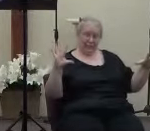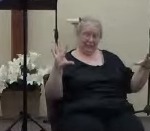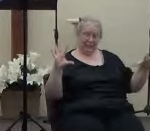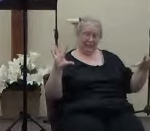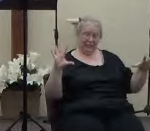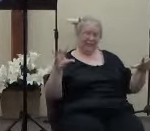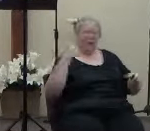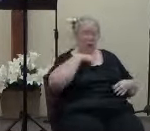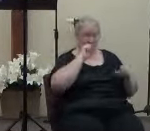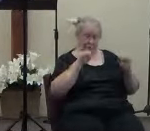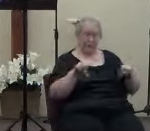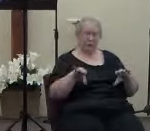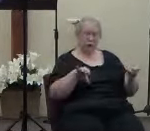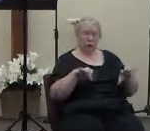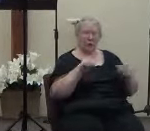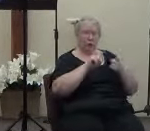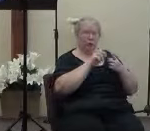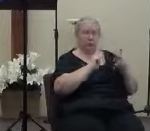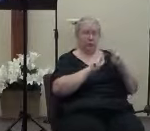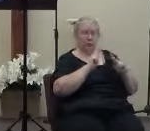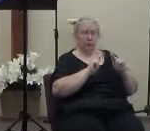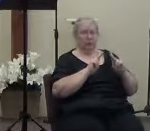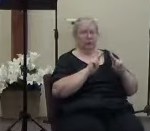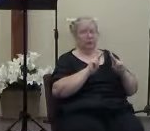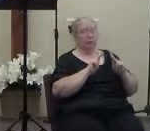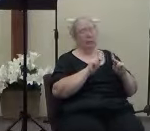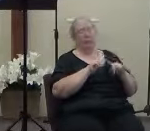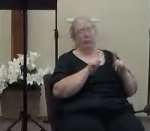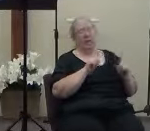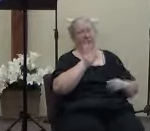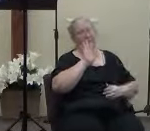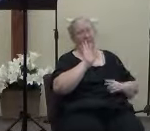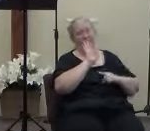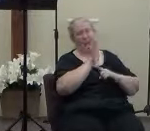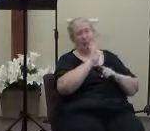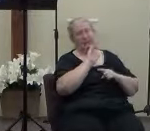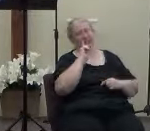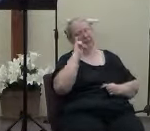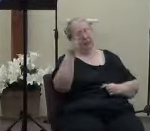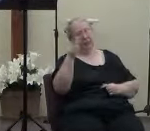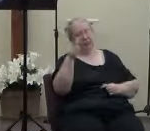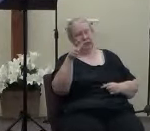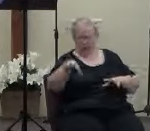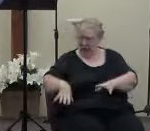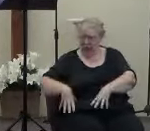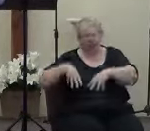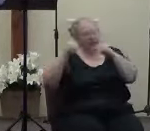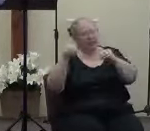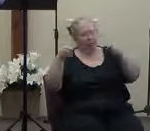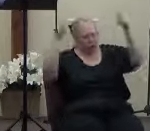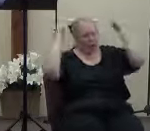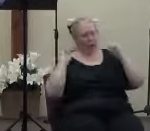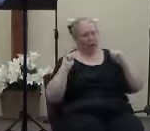people free from bondage. And you know what they'll do 5 minutes later? Pick that sucker back up and put it on. And